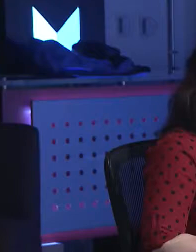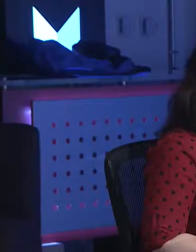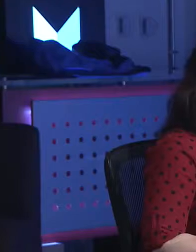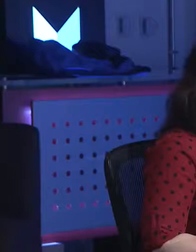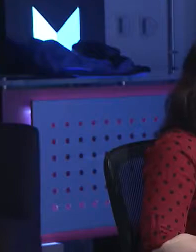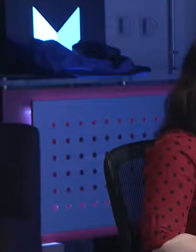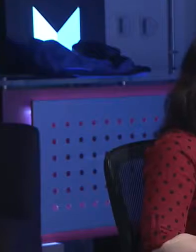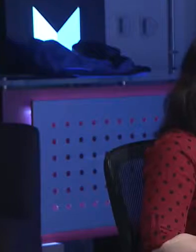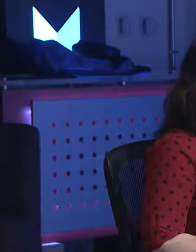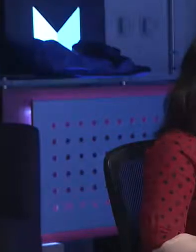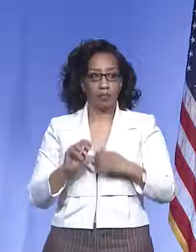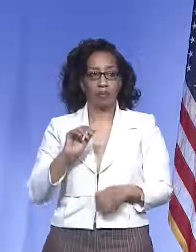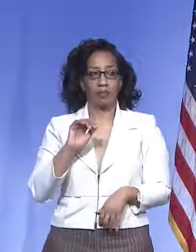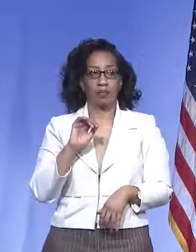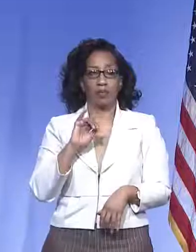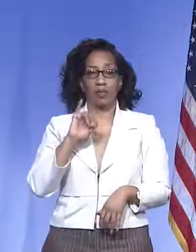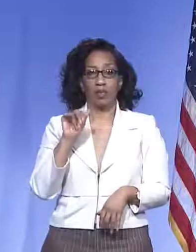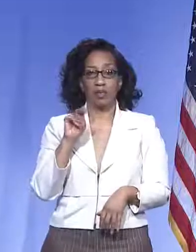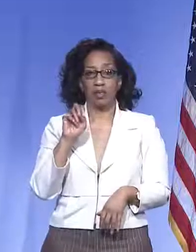Daily Memphian.